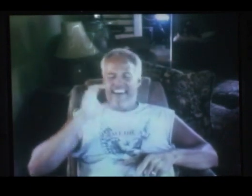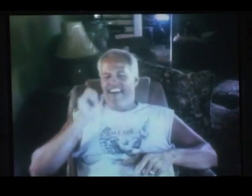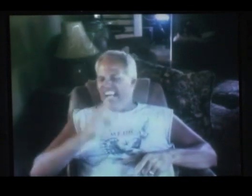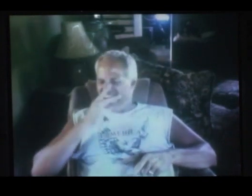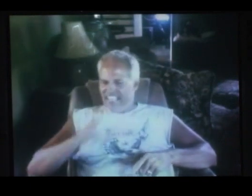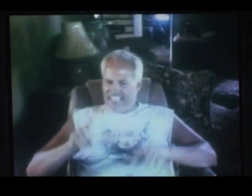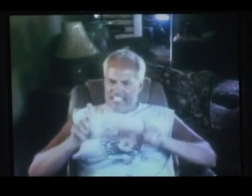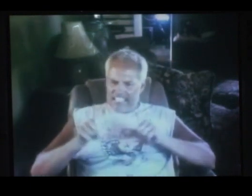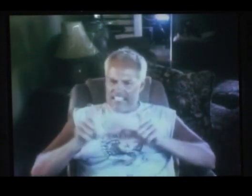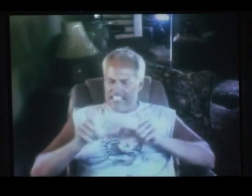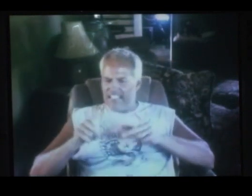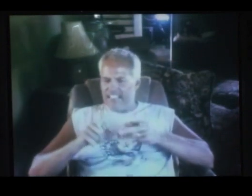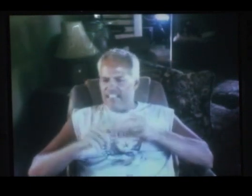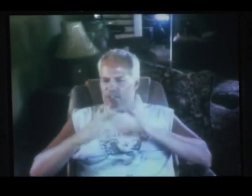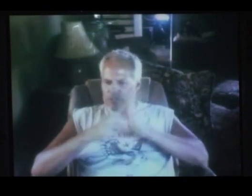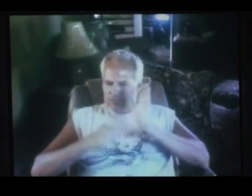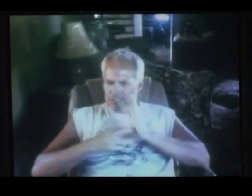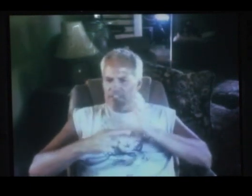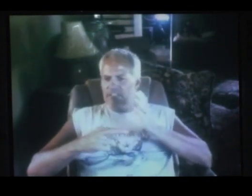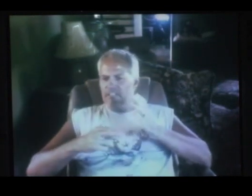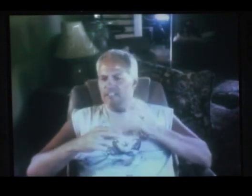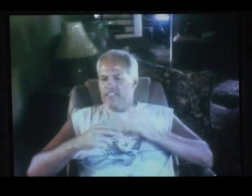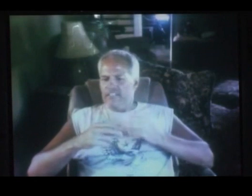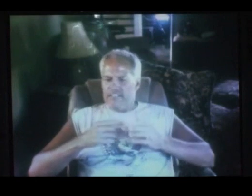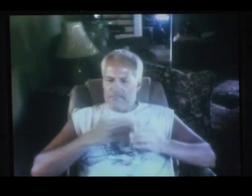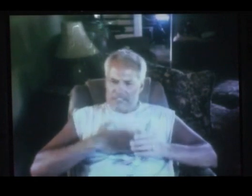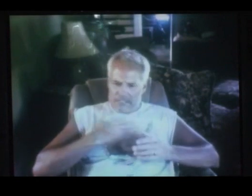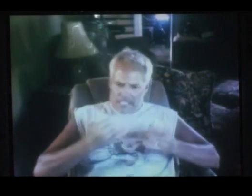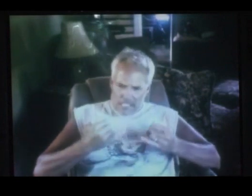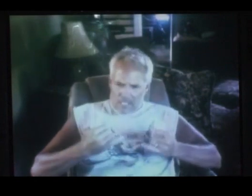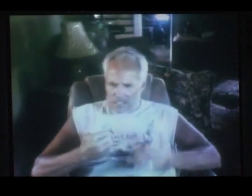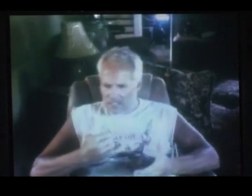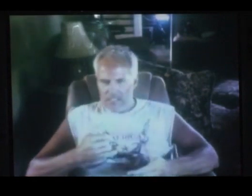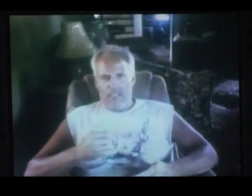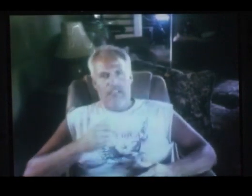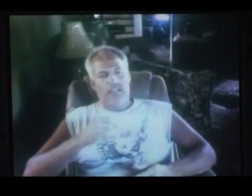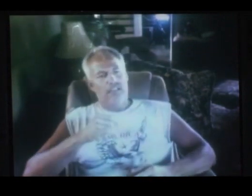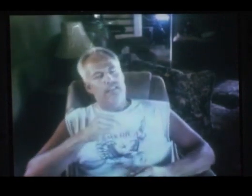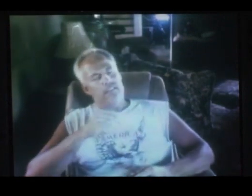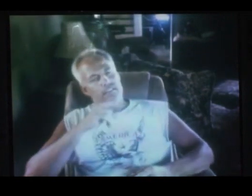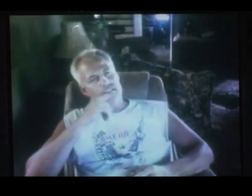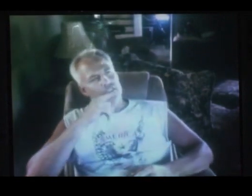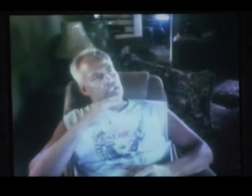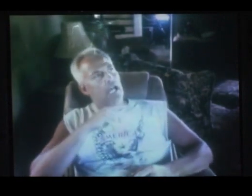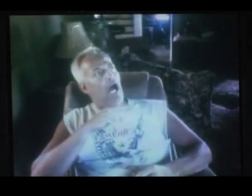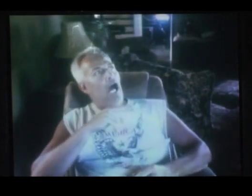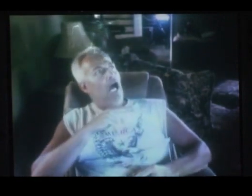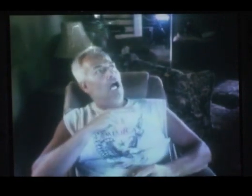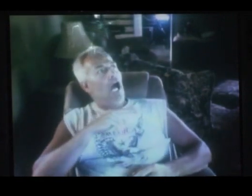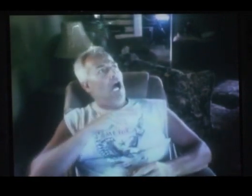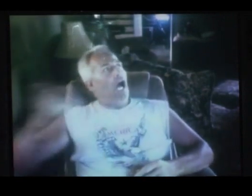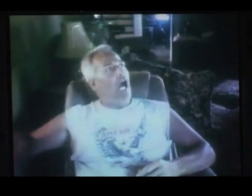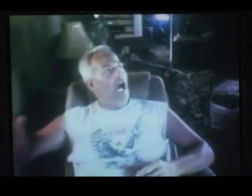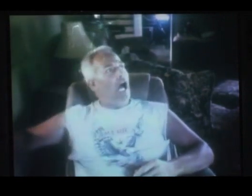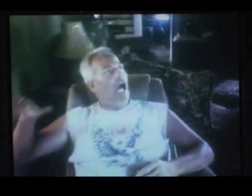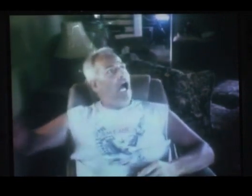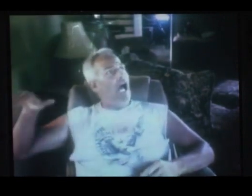my parents are deaf, yeah, can I see your license and your registration, and please, you know, now. And then the hearing man turns,